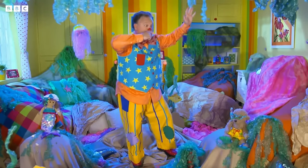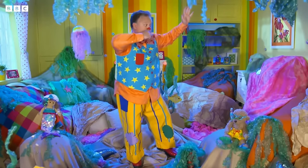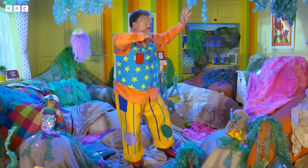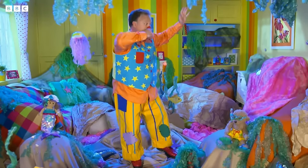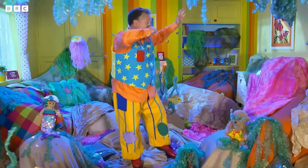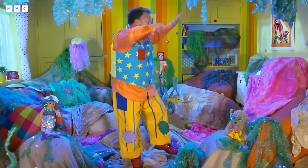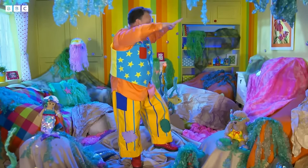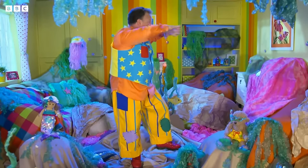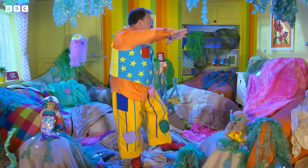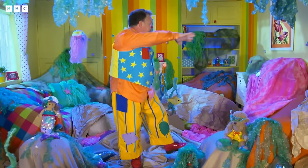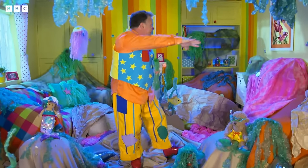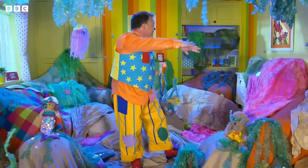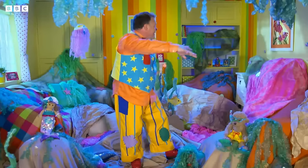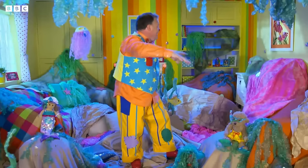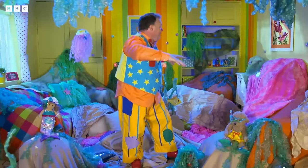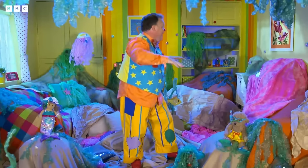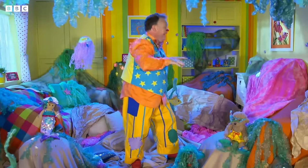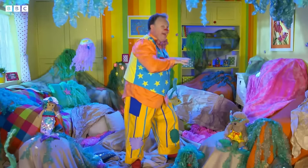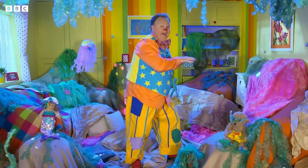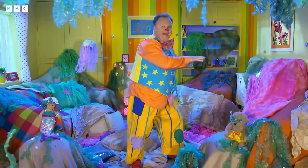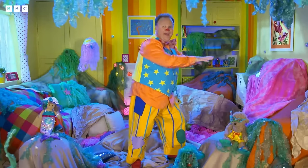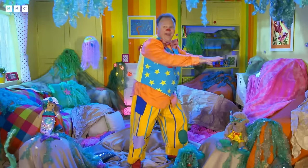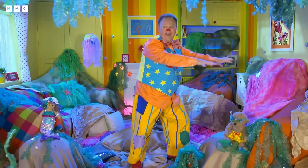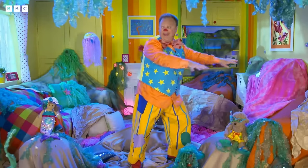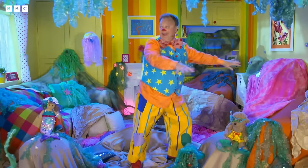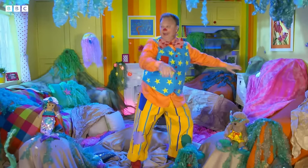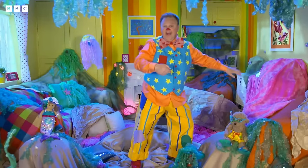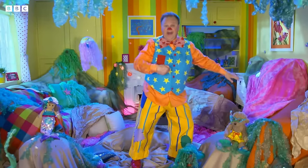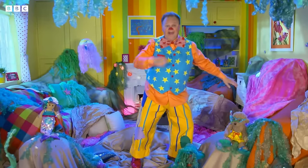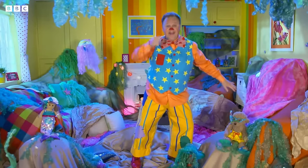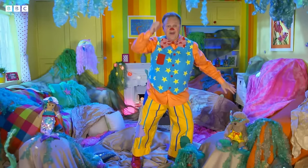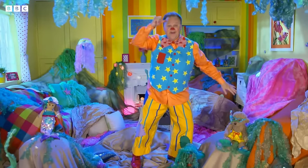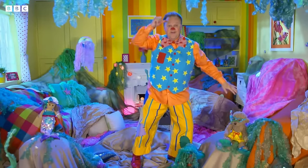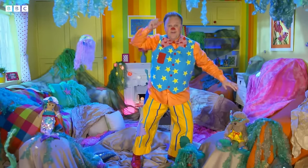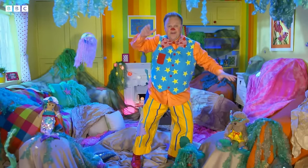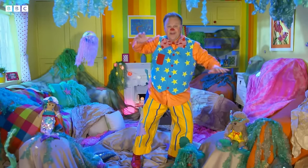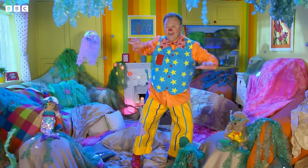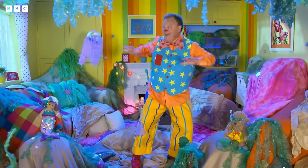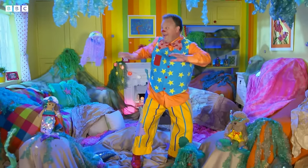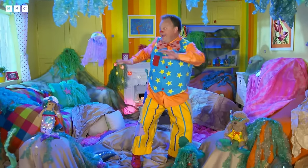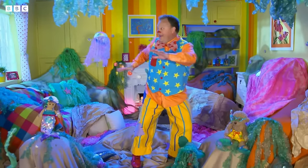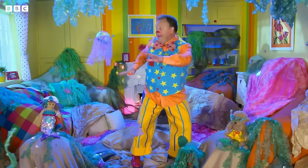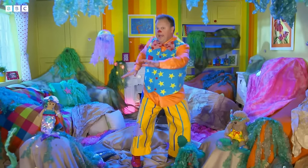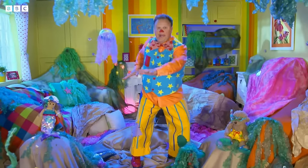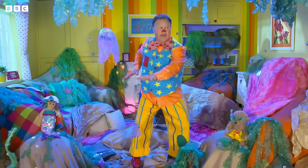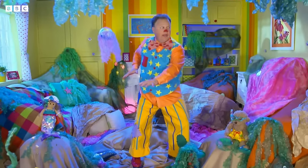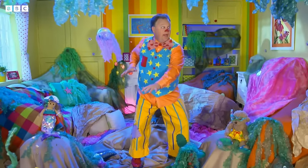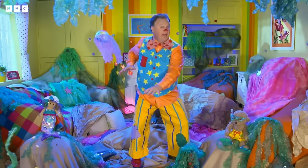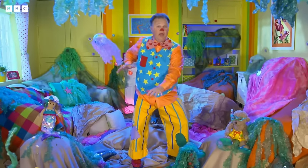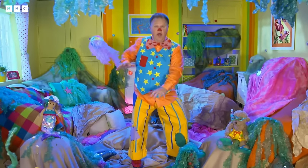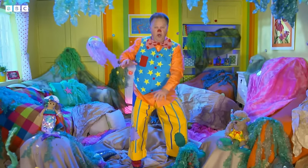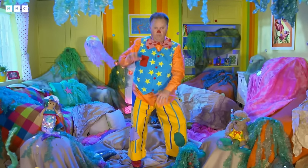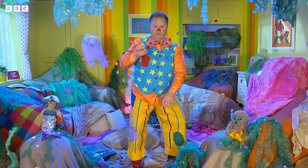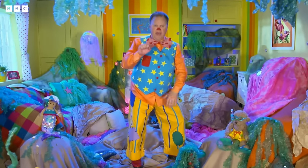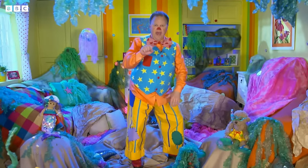Woohoo! How exciting, Mr. Tumble. I know. Can we help you look?